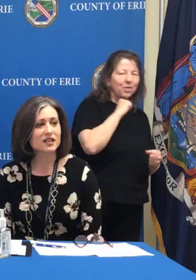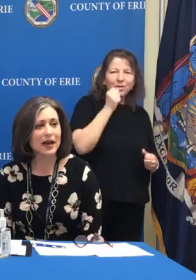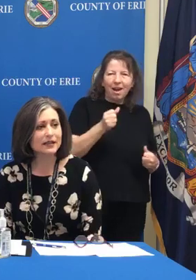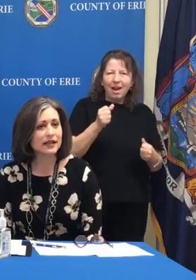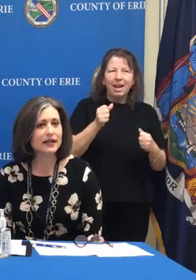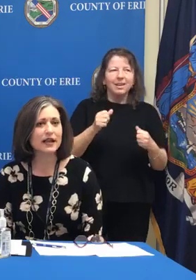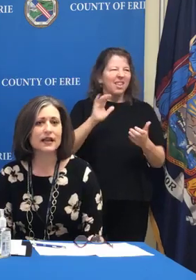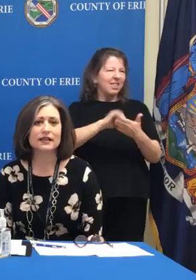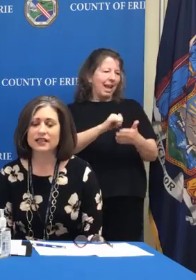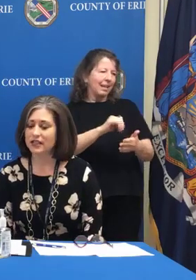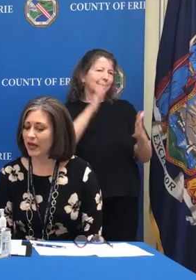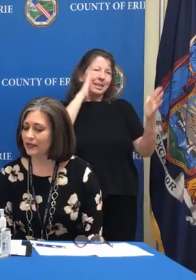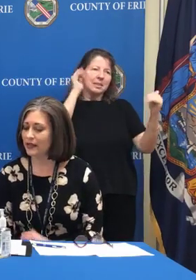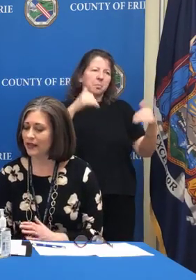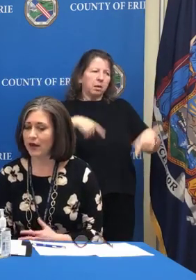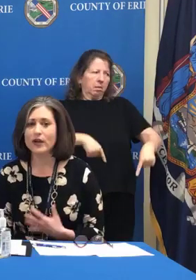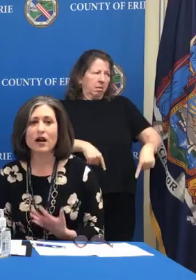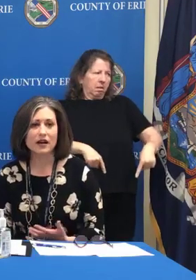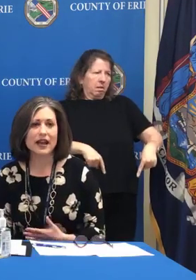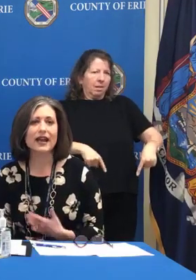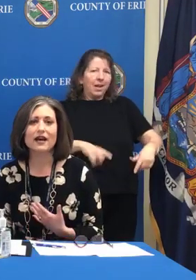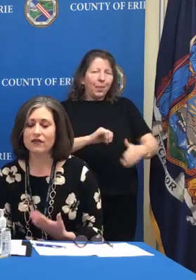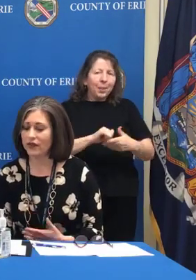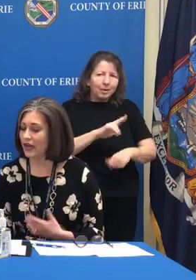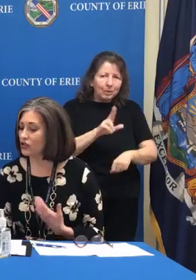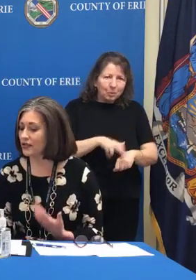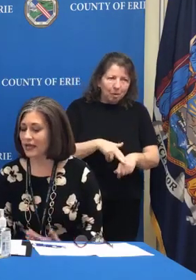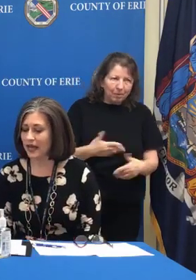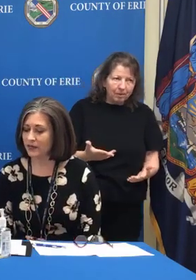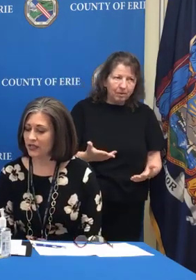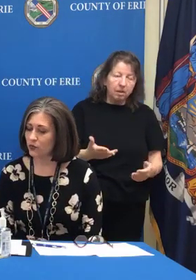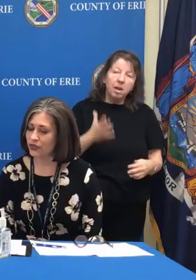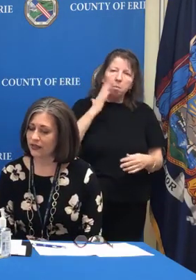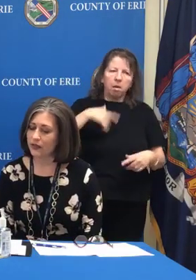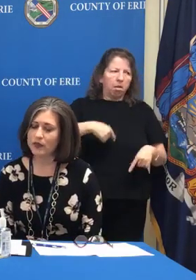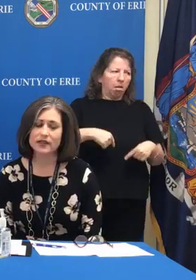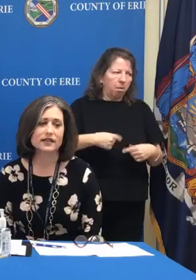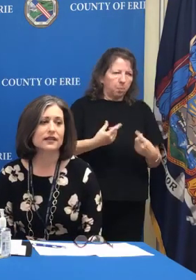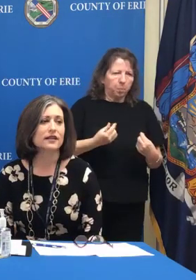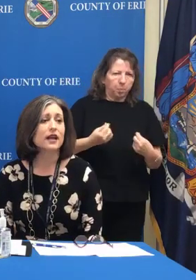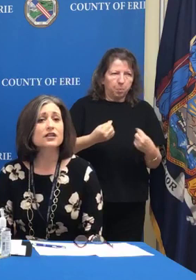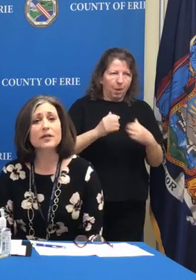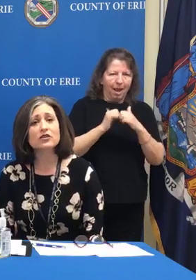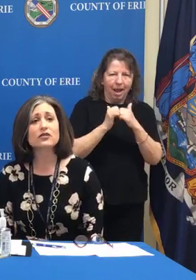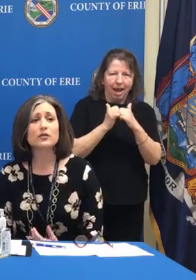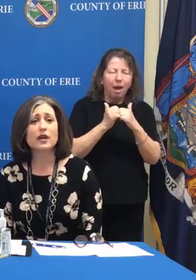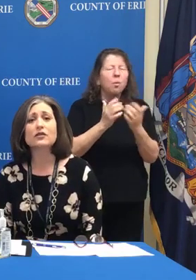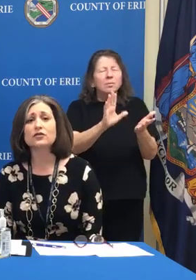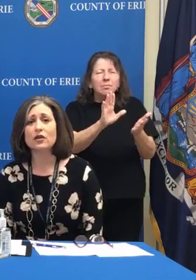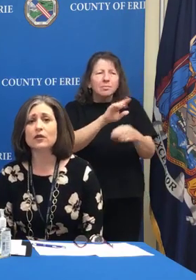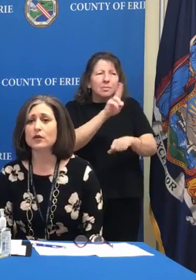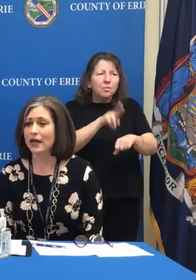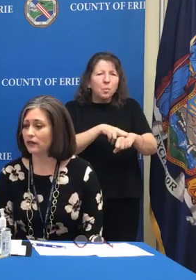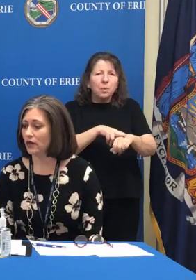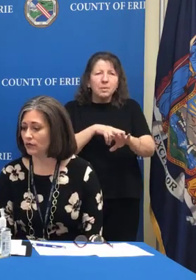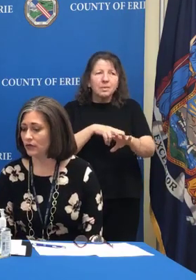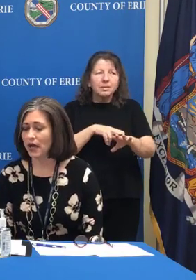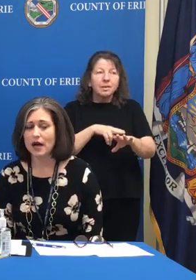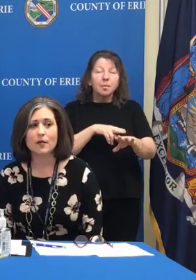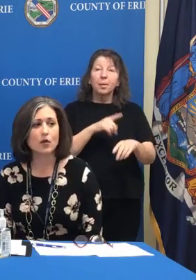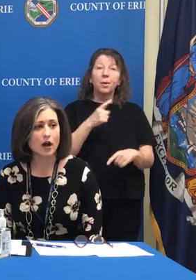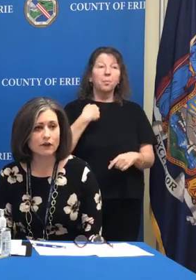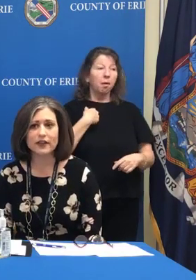to be expected, and it's expected that we are going to have anxious times as we're dealing with this, and to make sure that we also know that we're not